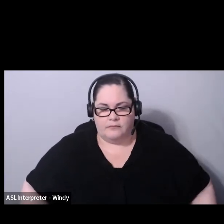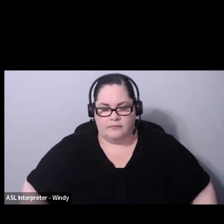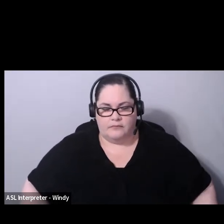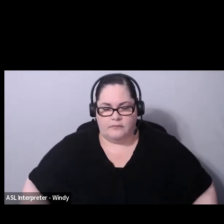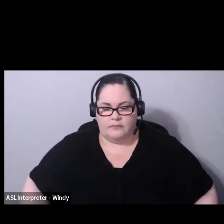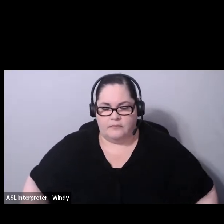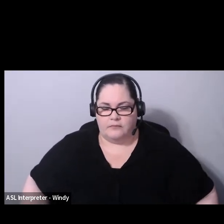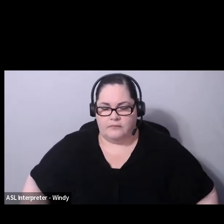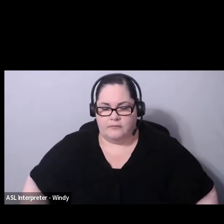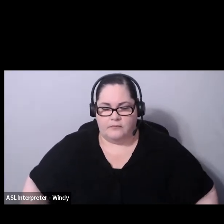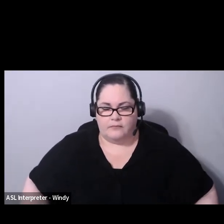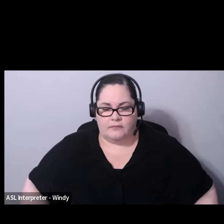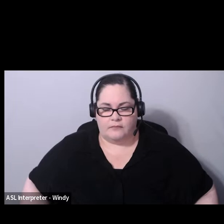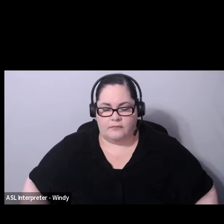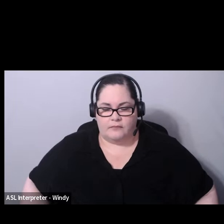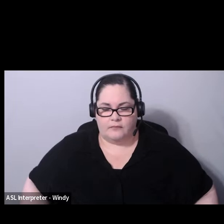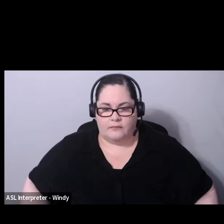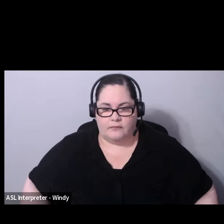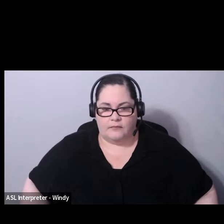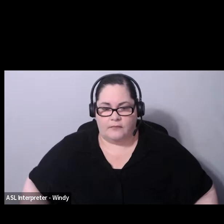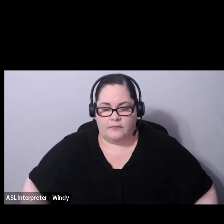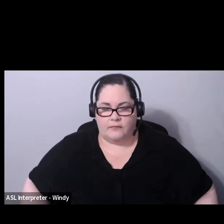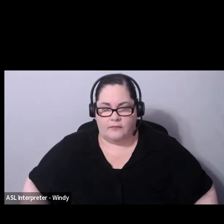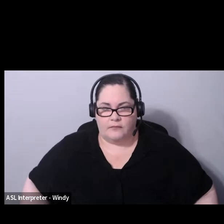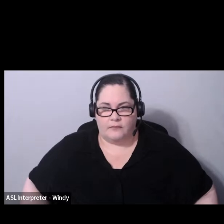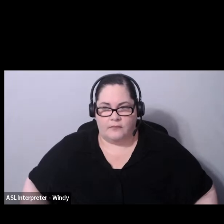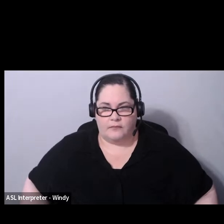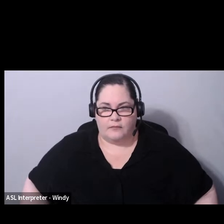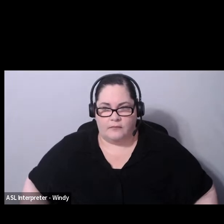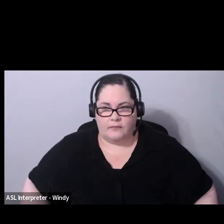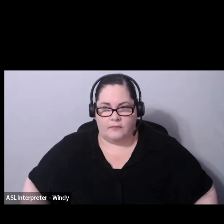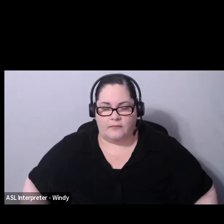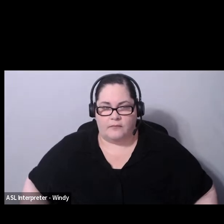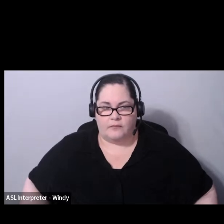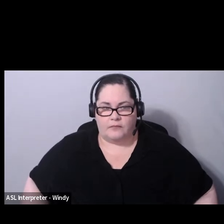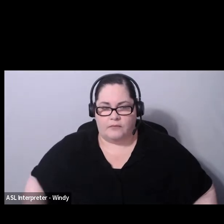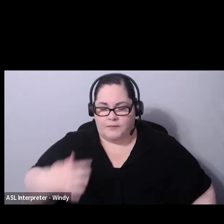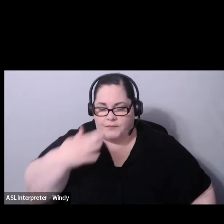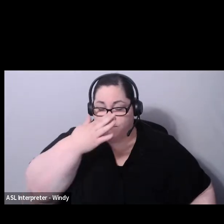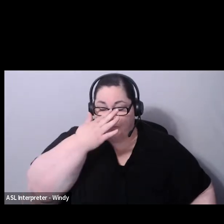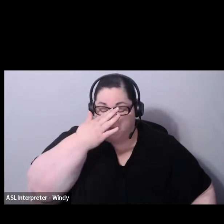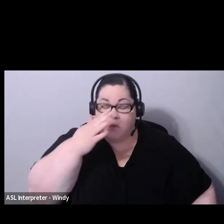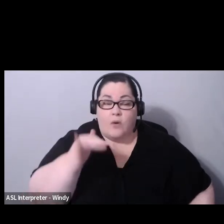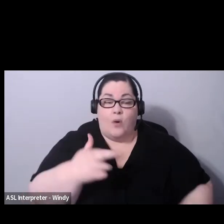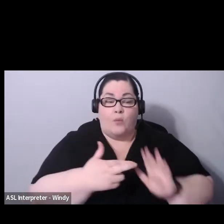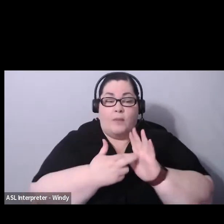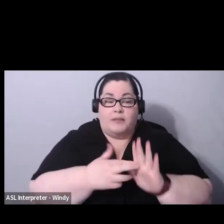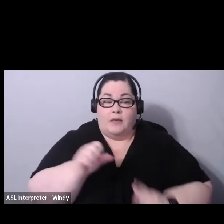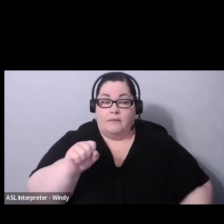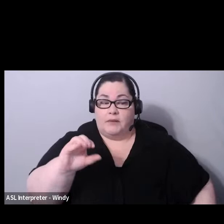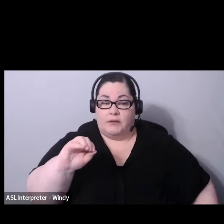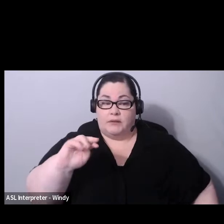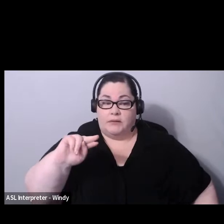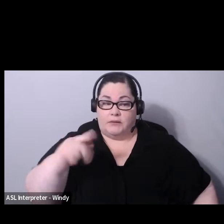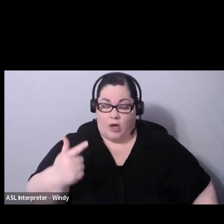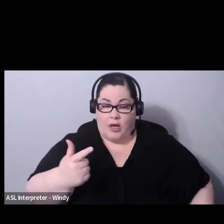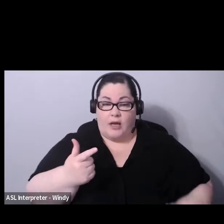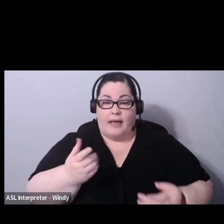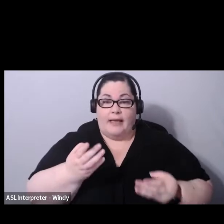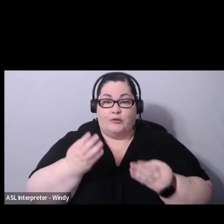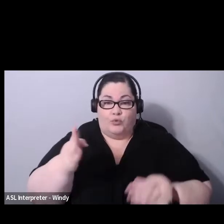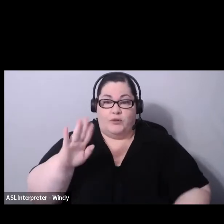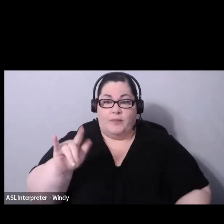And within this, there is Representative Sang, who has introduced a bill on elder